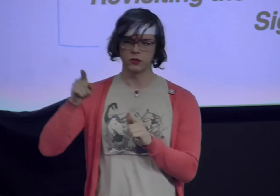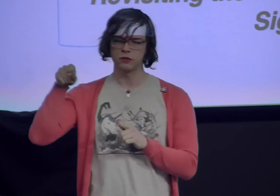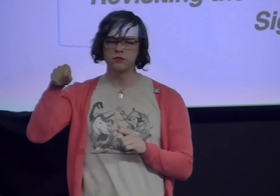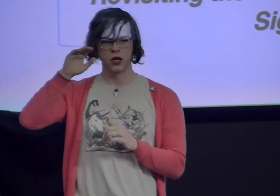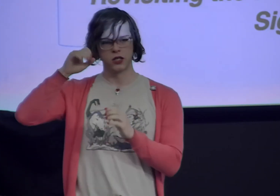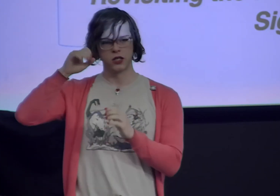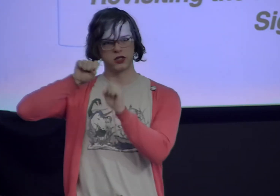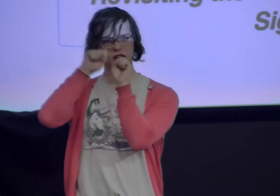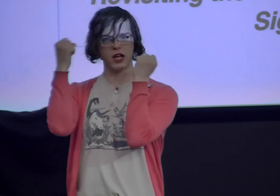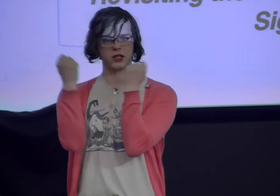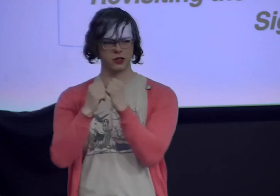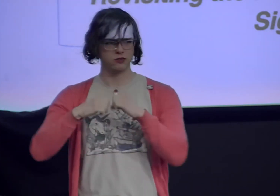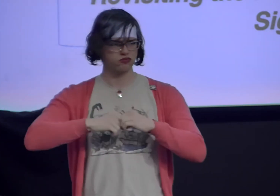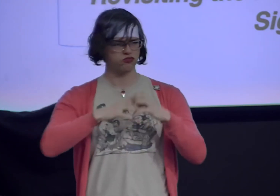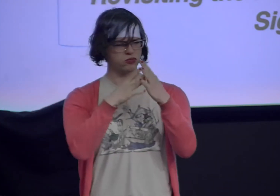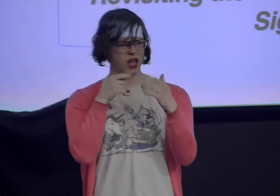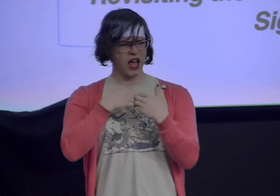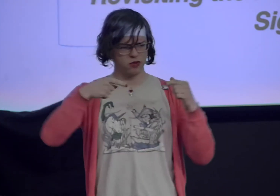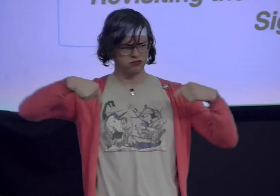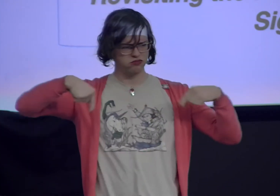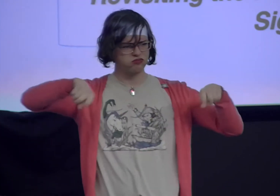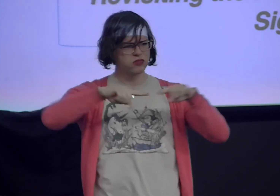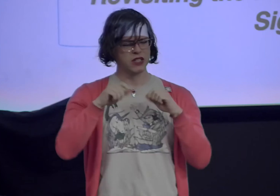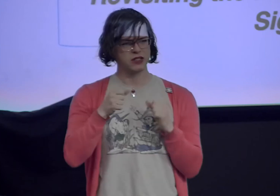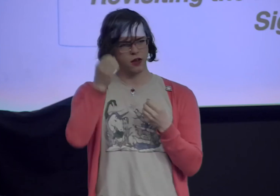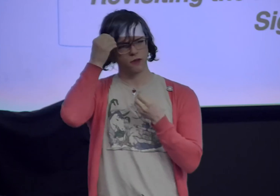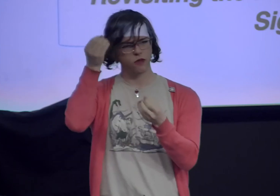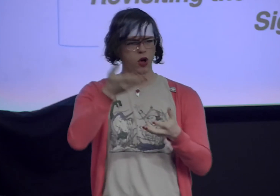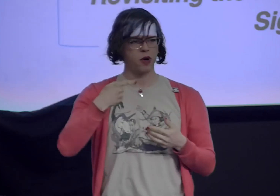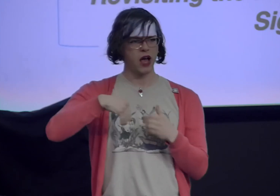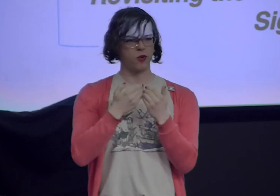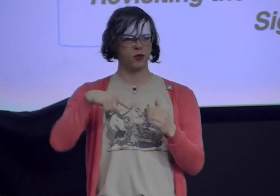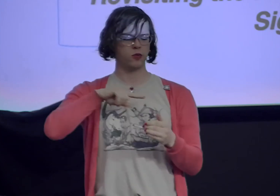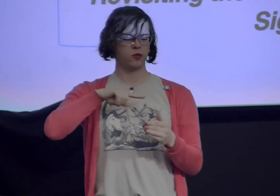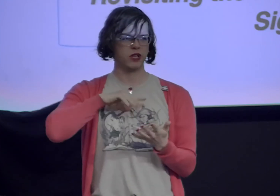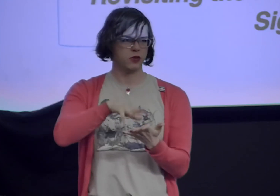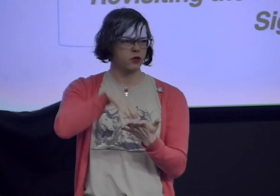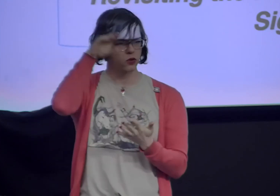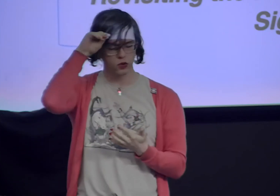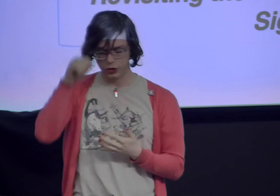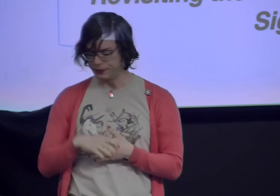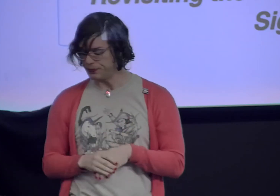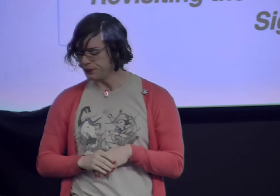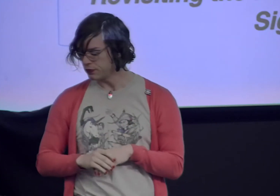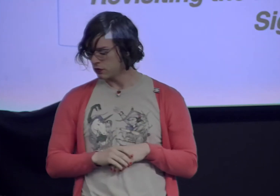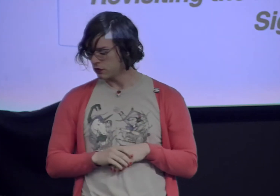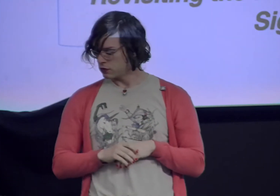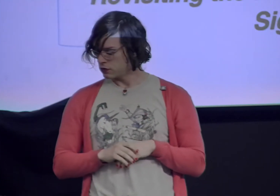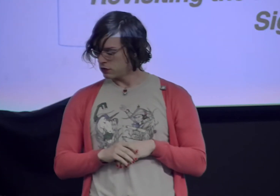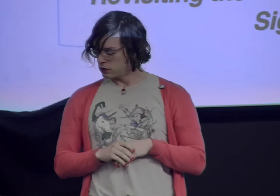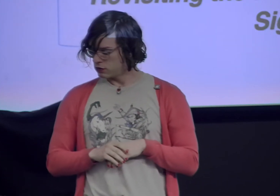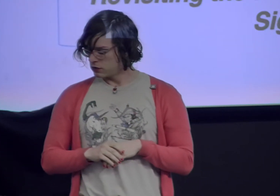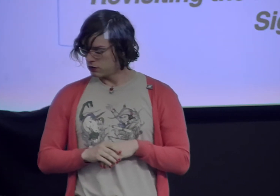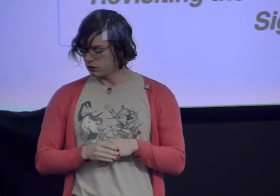Series theme is From Mirror Neurons to Society, How the Brain and Experience Provide New Insights into